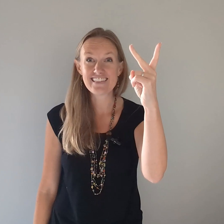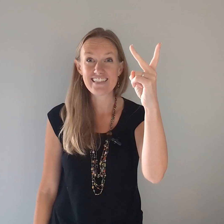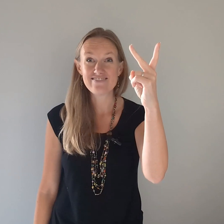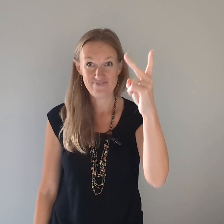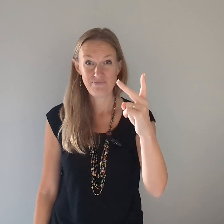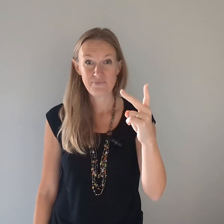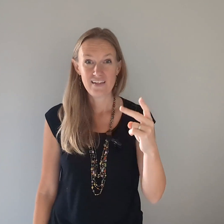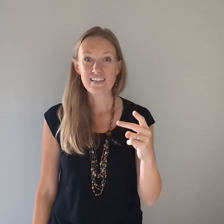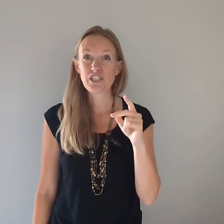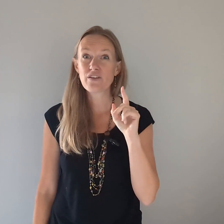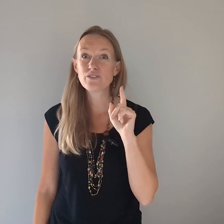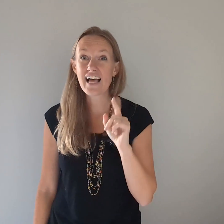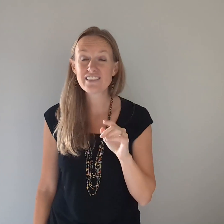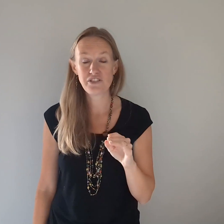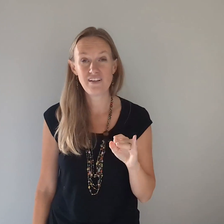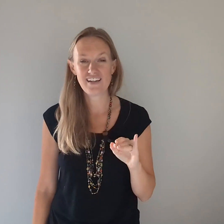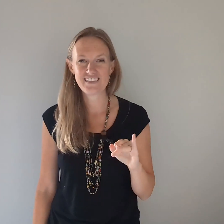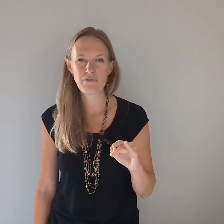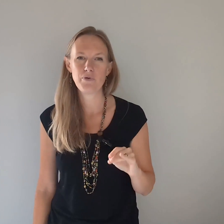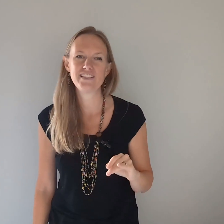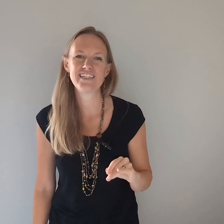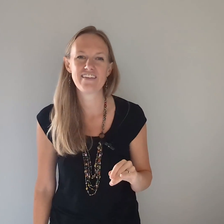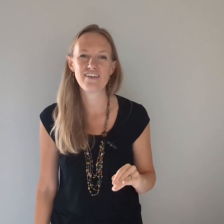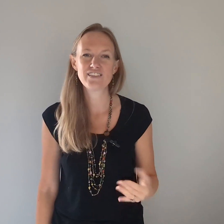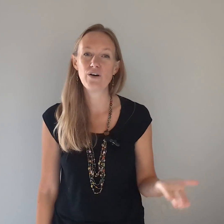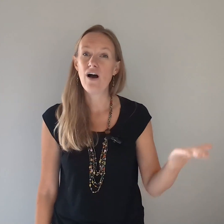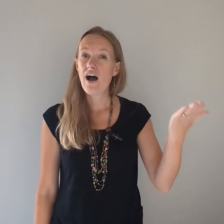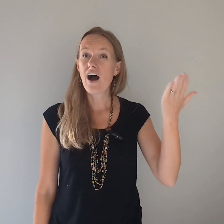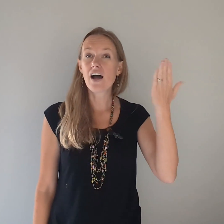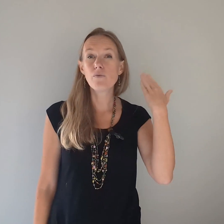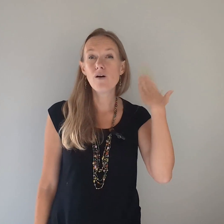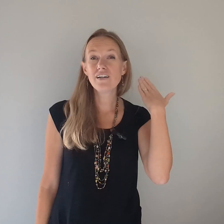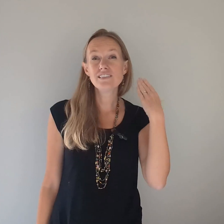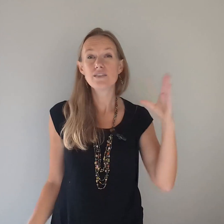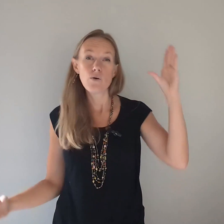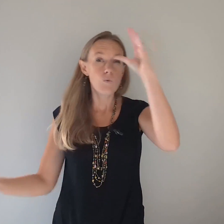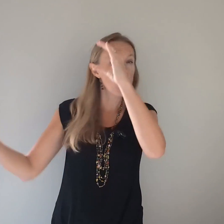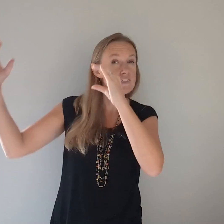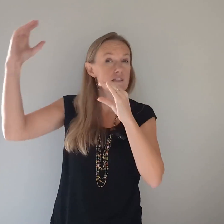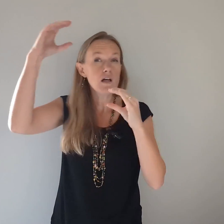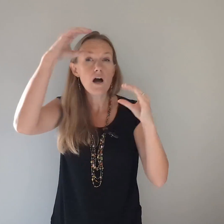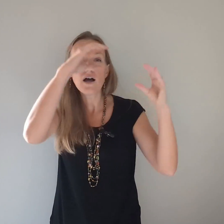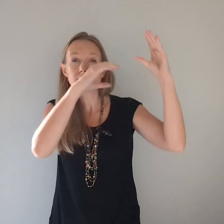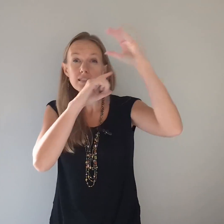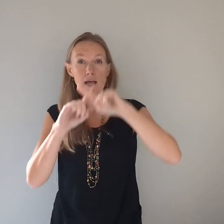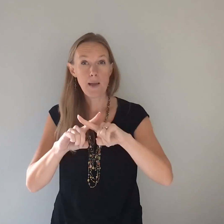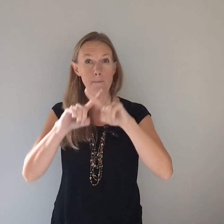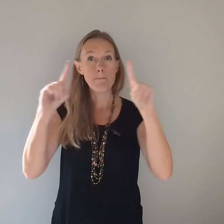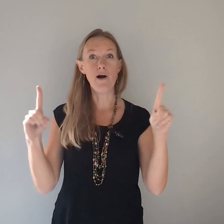see. Let's try those last 2 lines and then we'll put it together. So I once was lost,